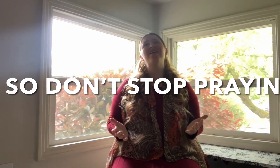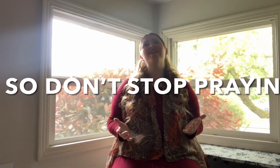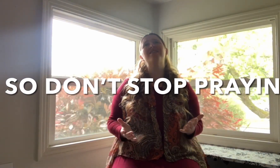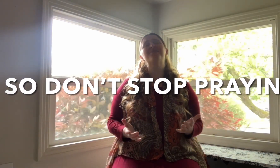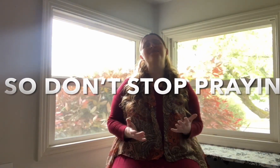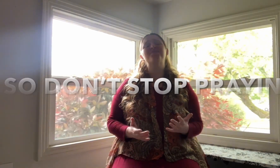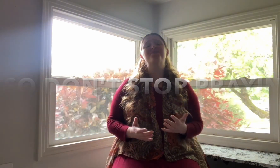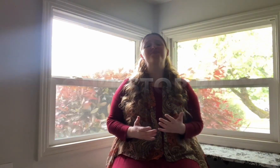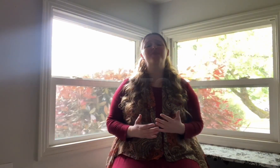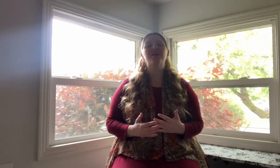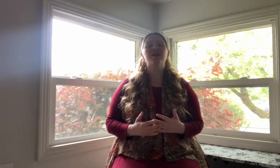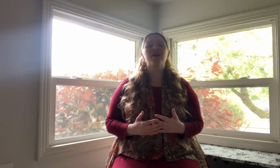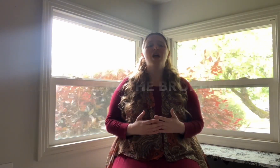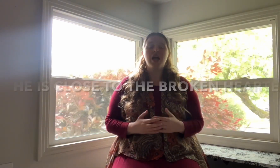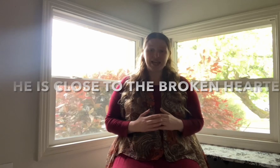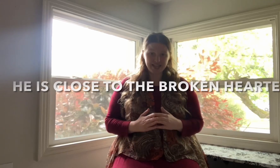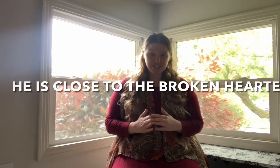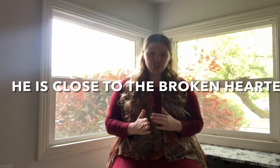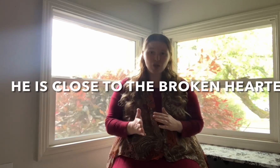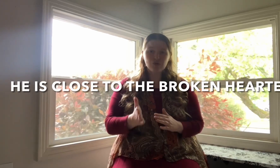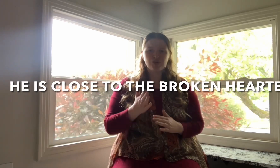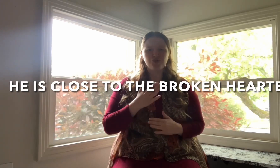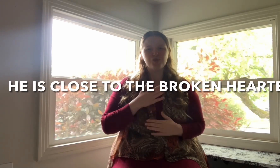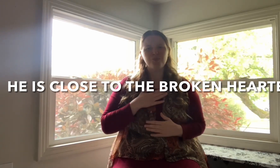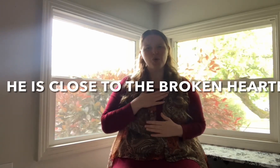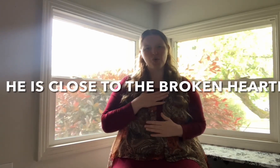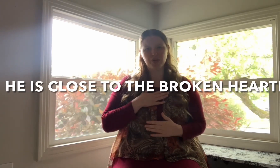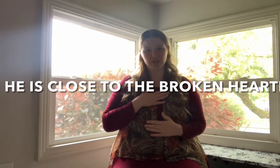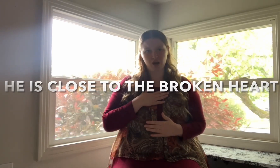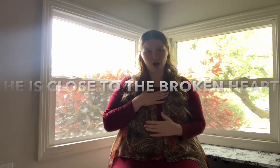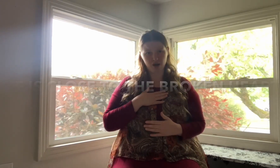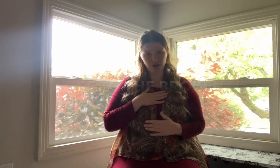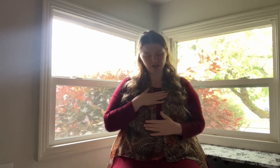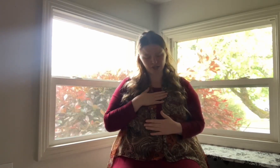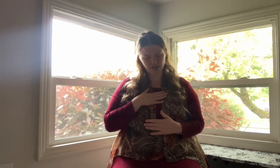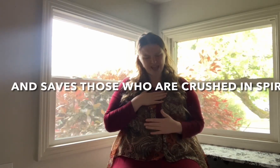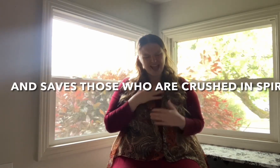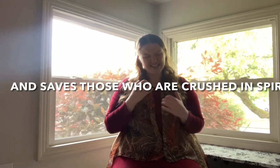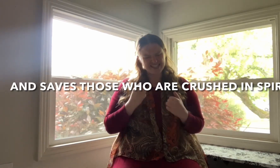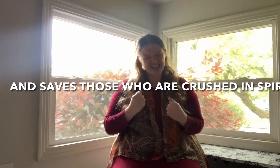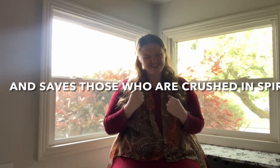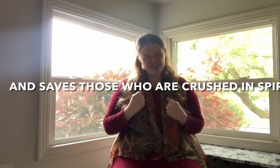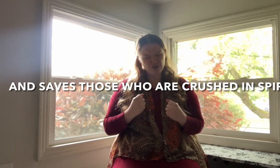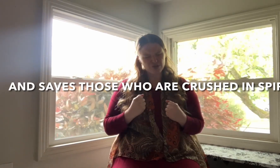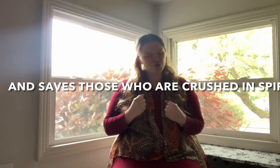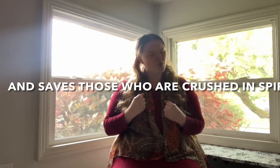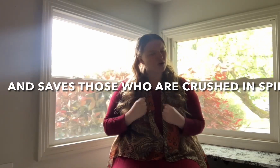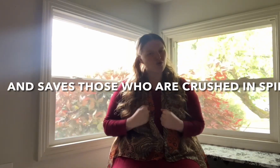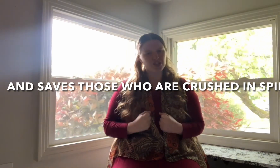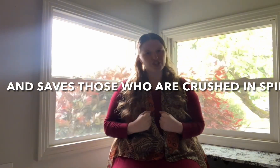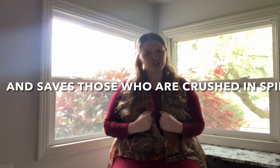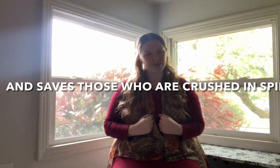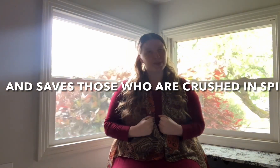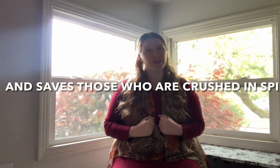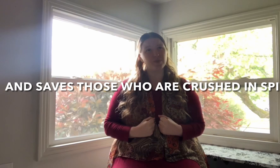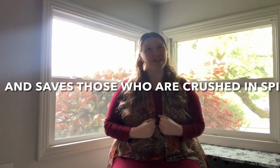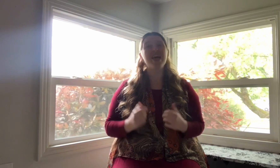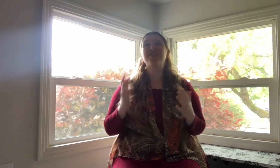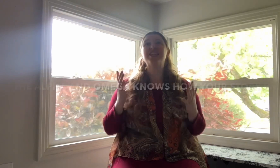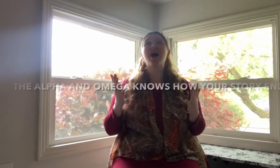praying. He's close to the brokenhearted and saves those who are crushed in spirit. The